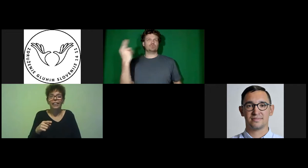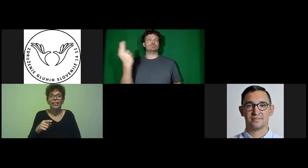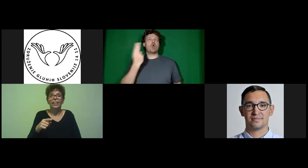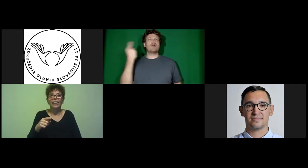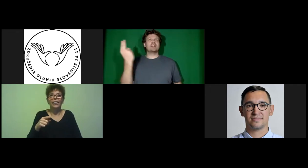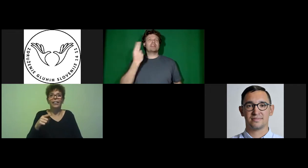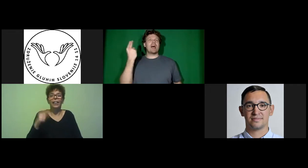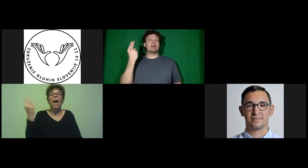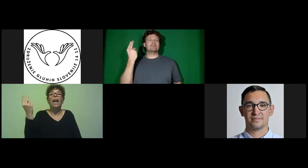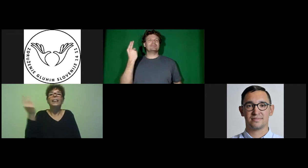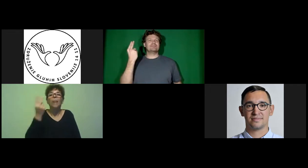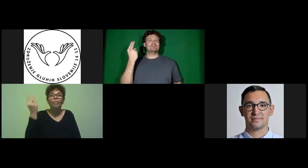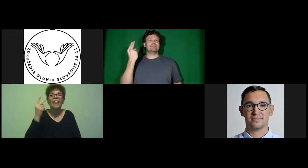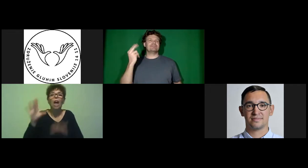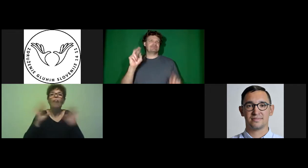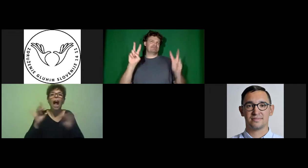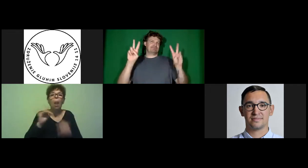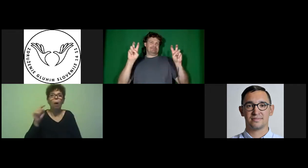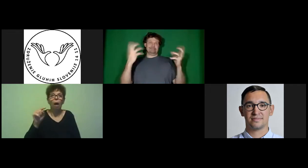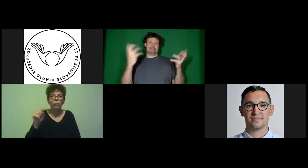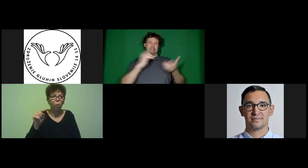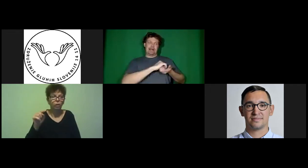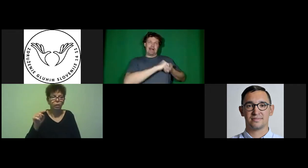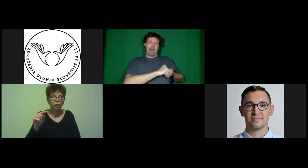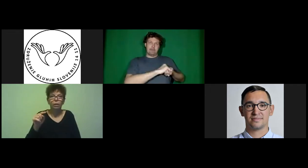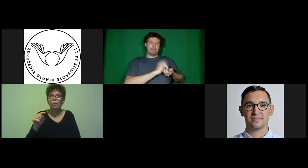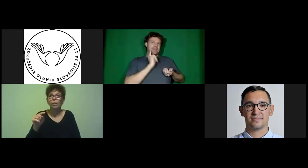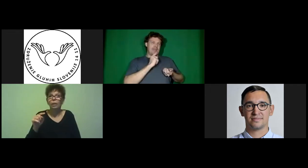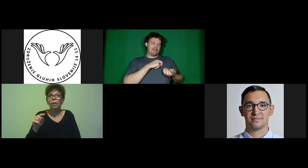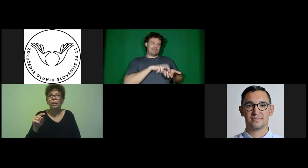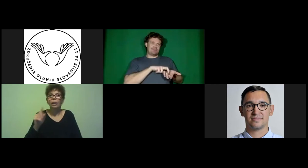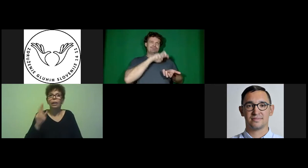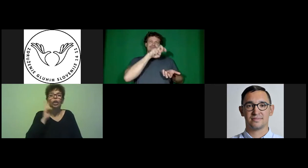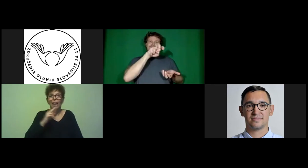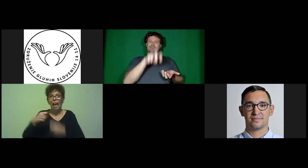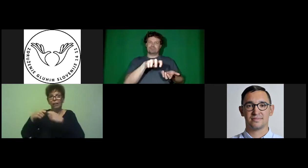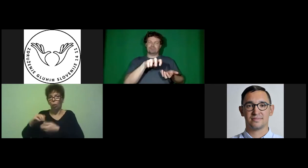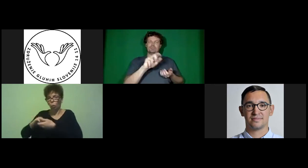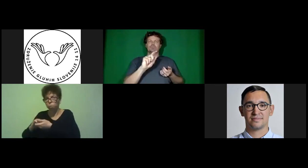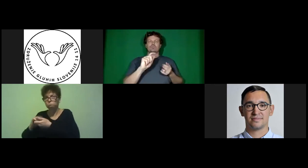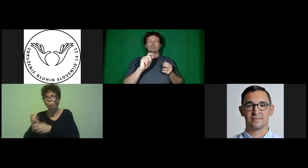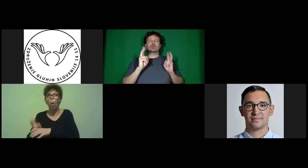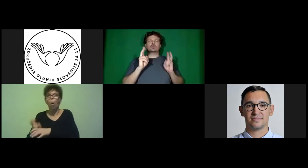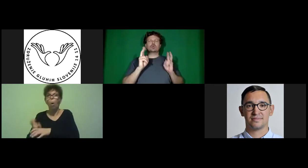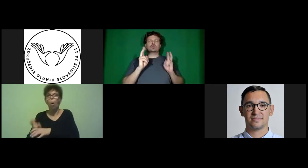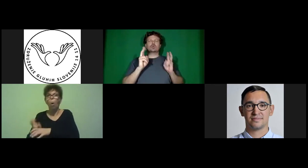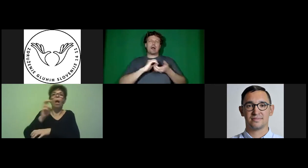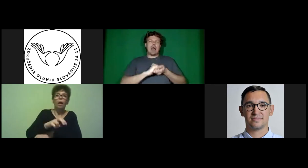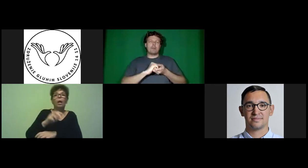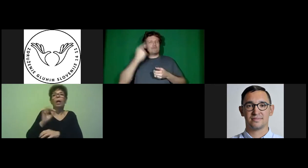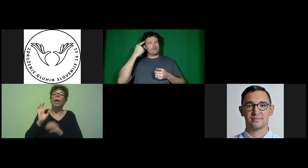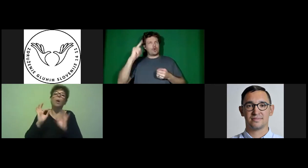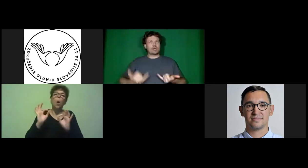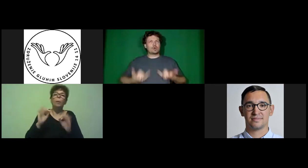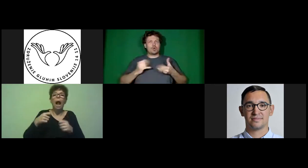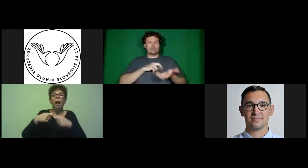But there was a federational team, a Slovenian federation team. So you have first, I went to club,